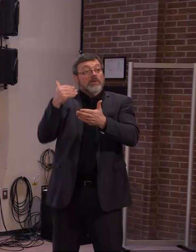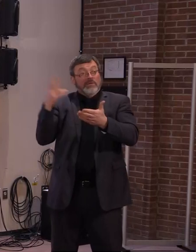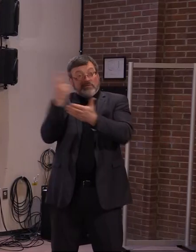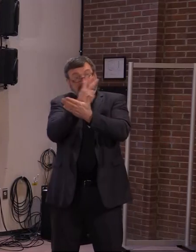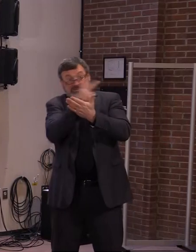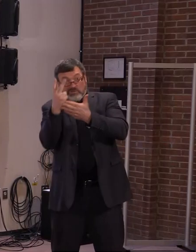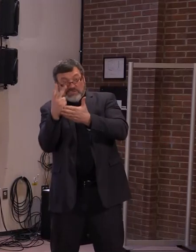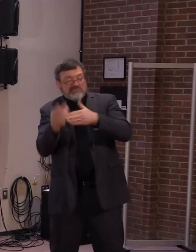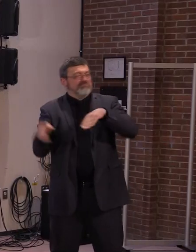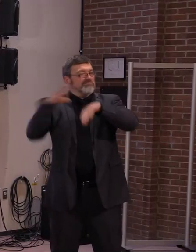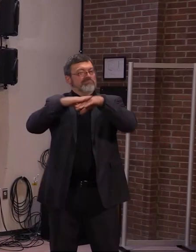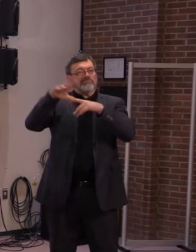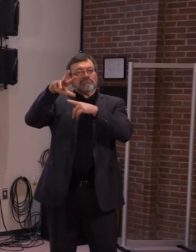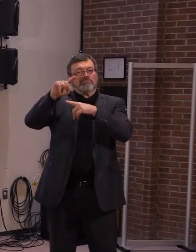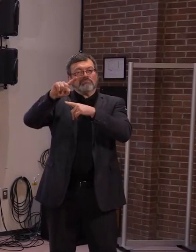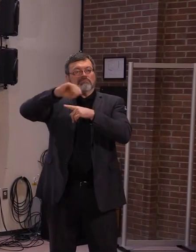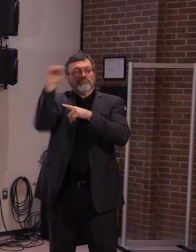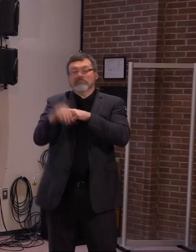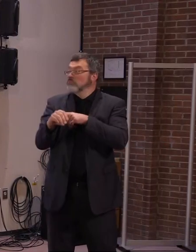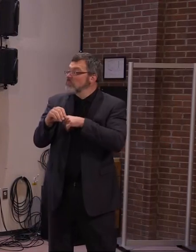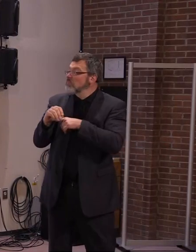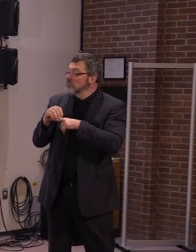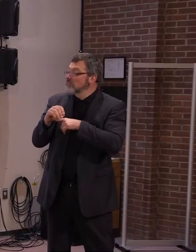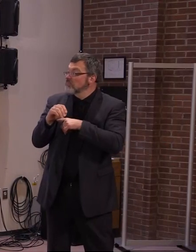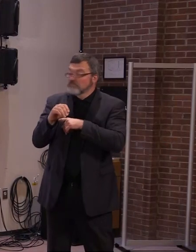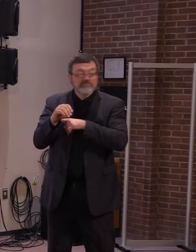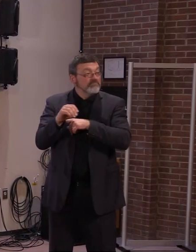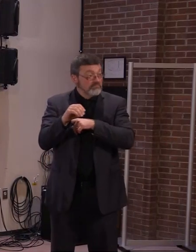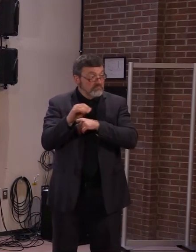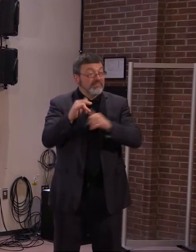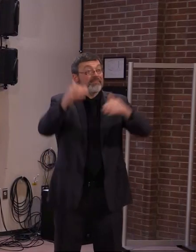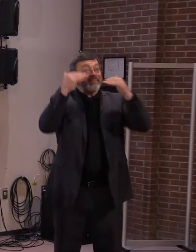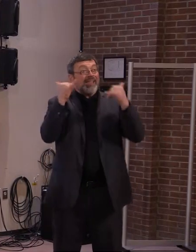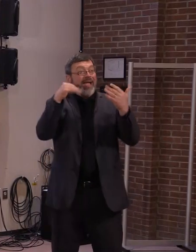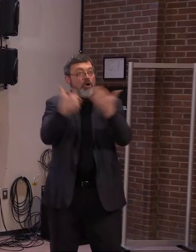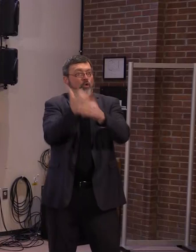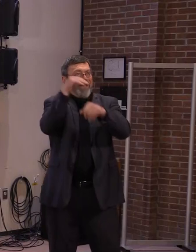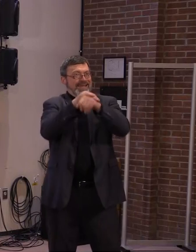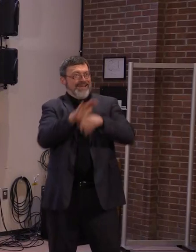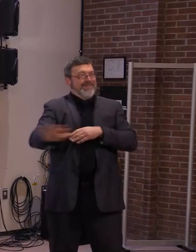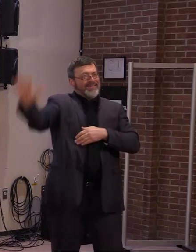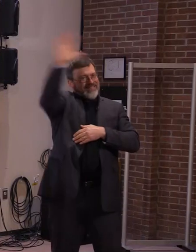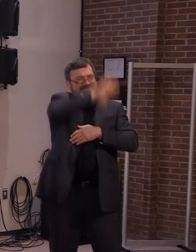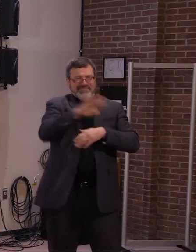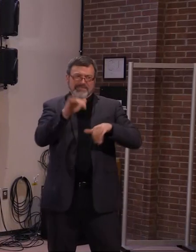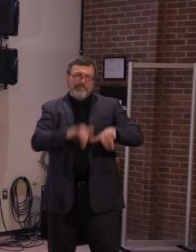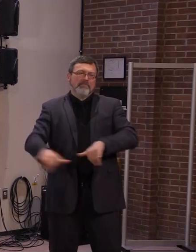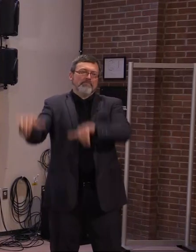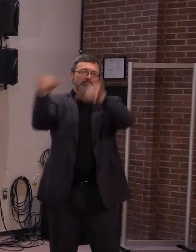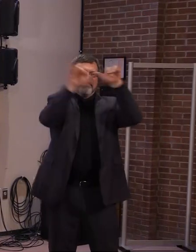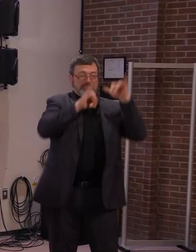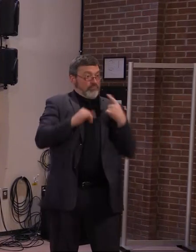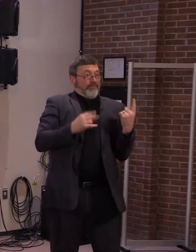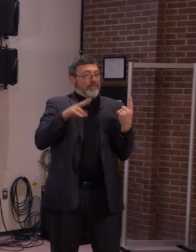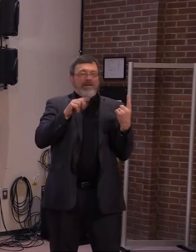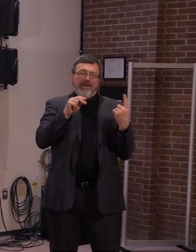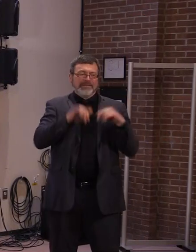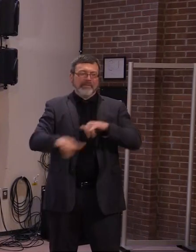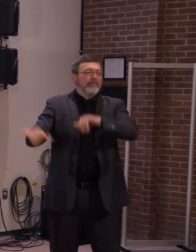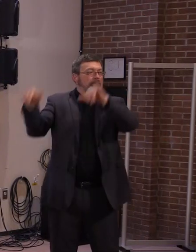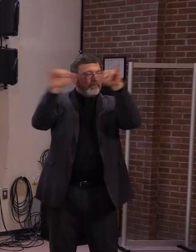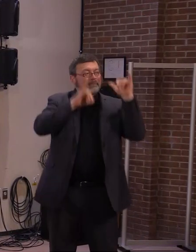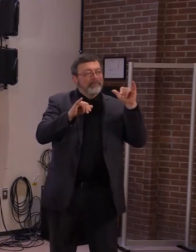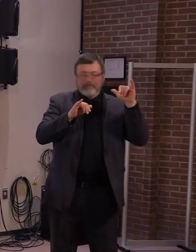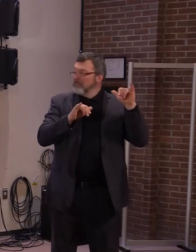Vermont is not alone with this increase following Thanksgiving. Cases across New England are up 63%, and cases are also